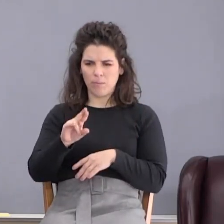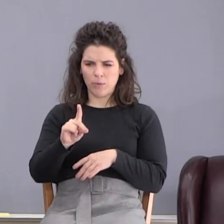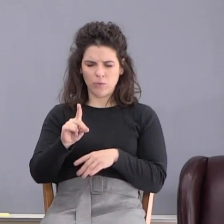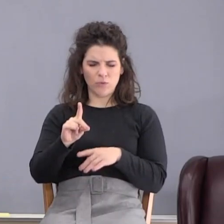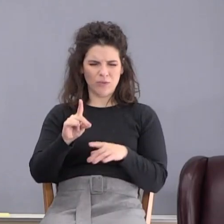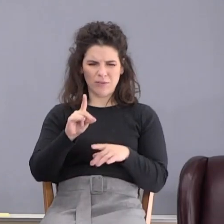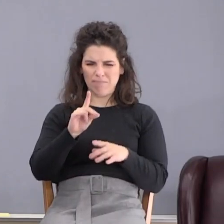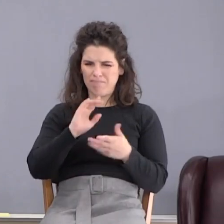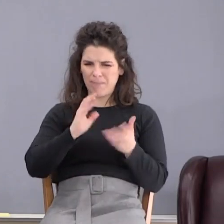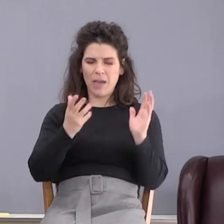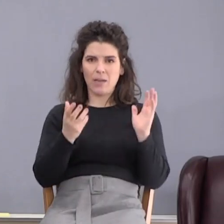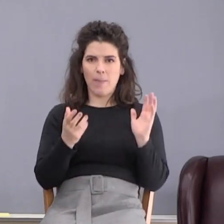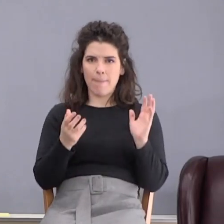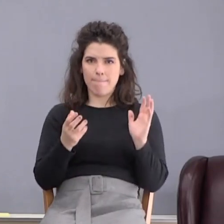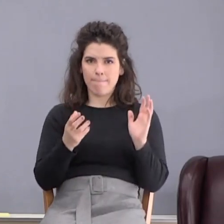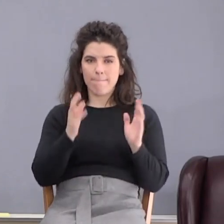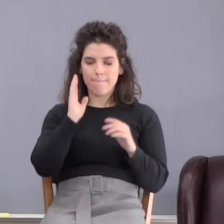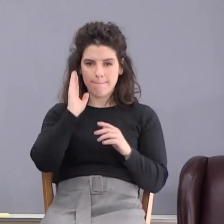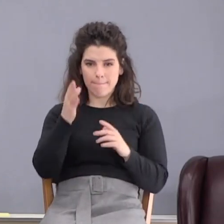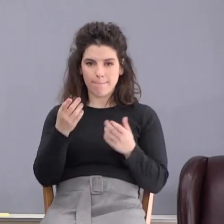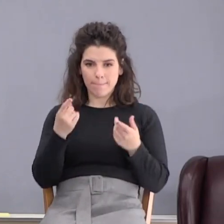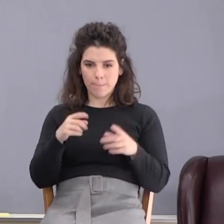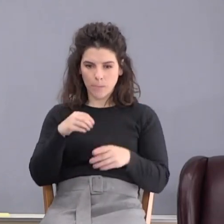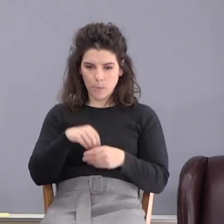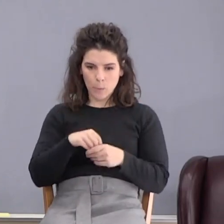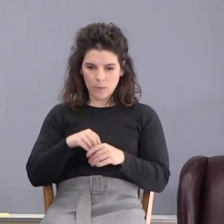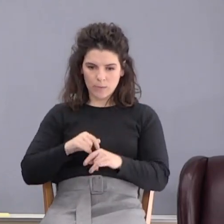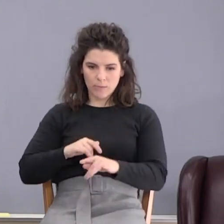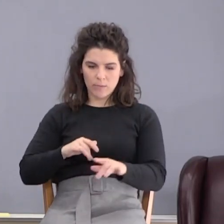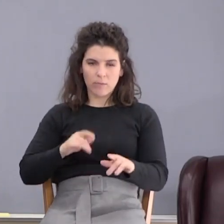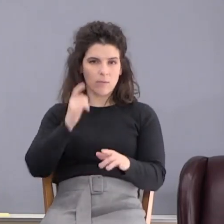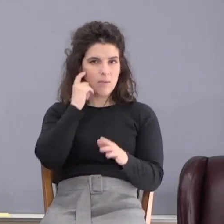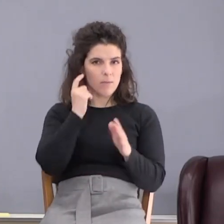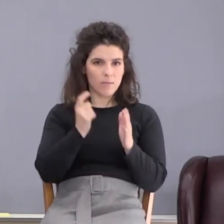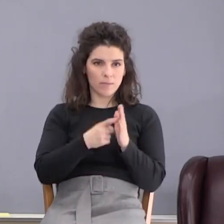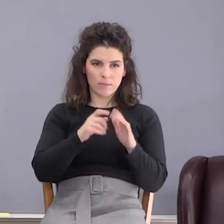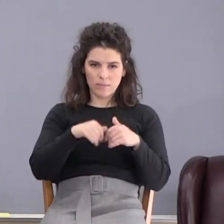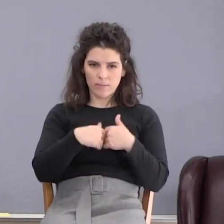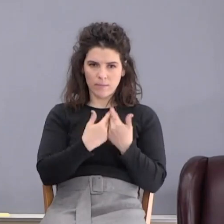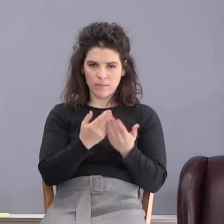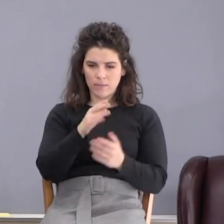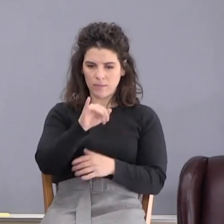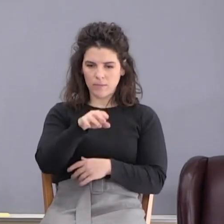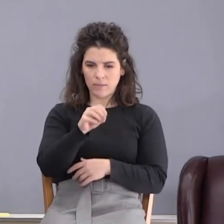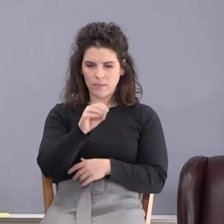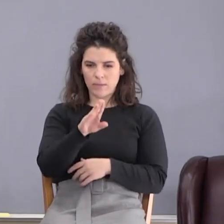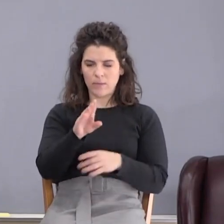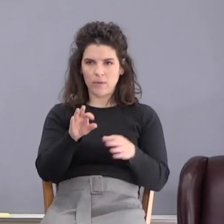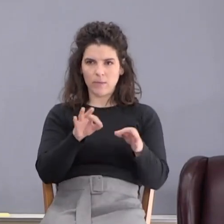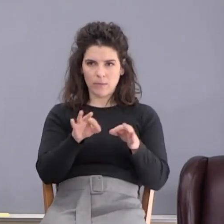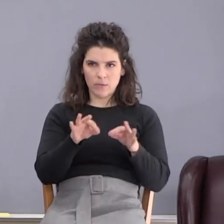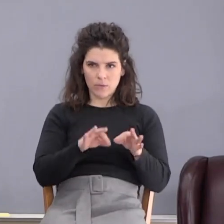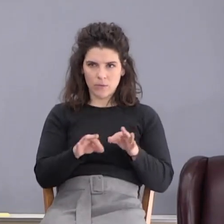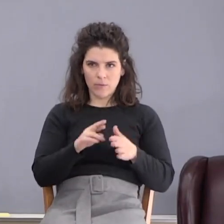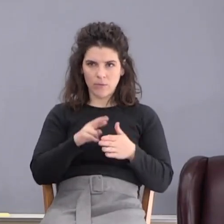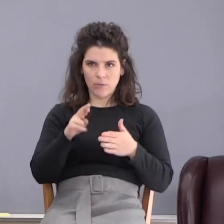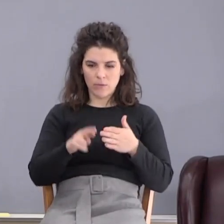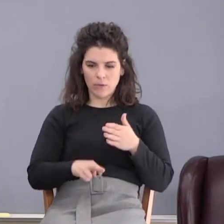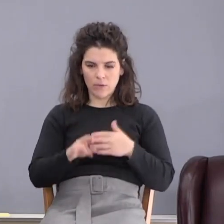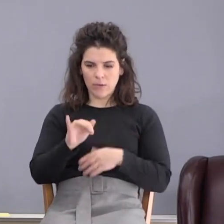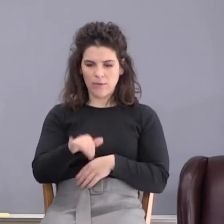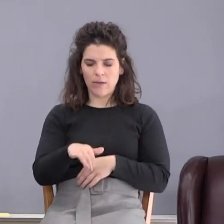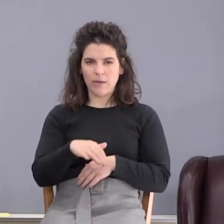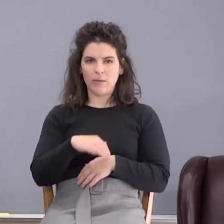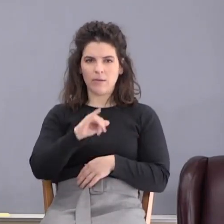mess. And it's going to go into the ground, and notice how Job would describe the results of all of that. Job